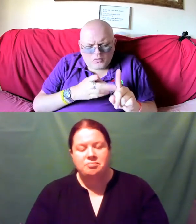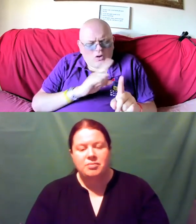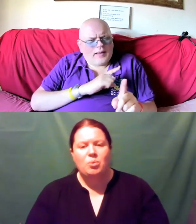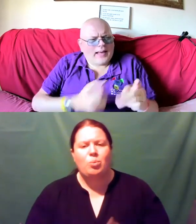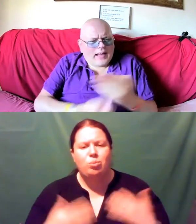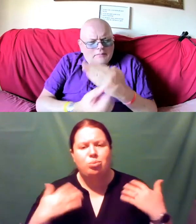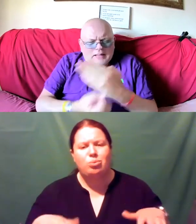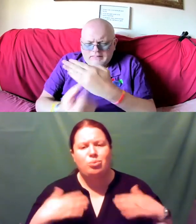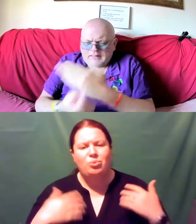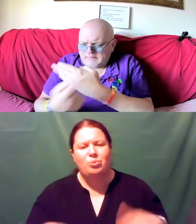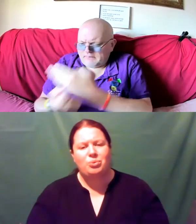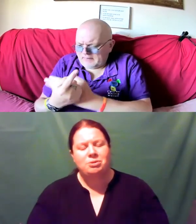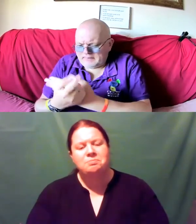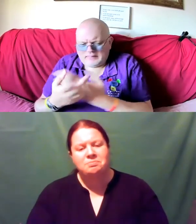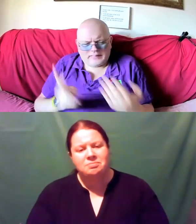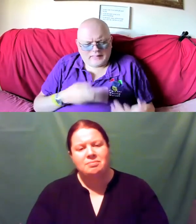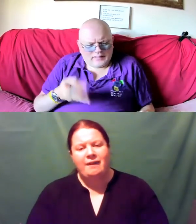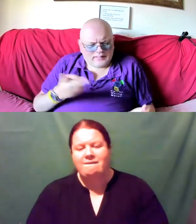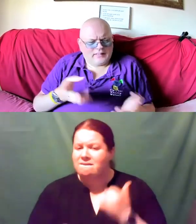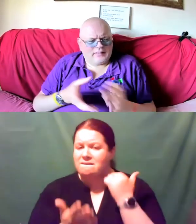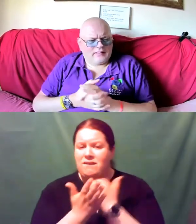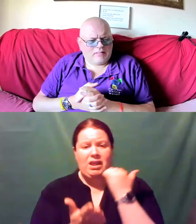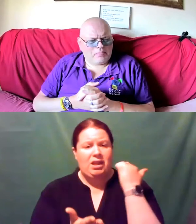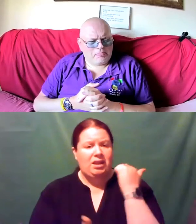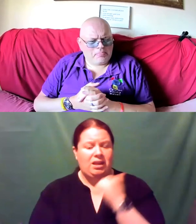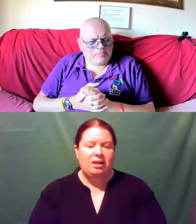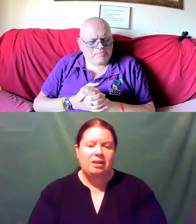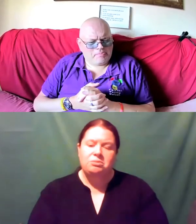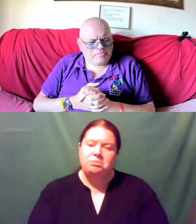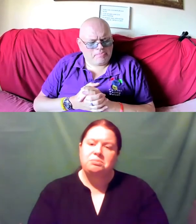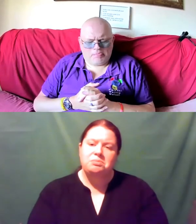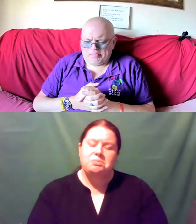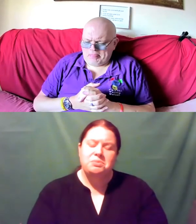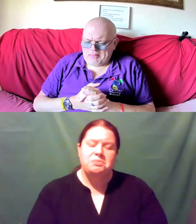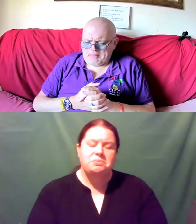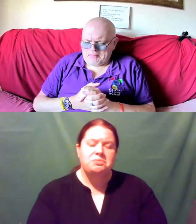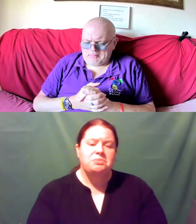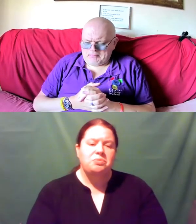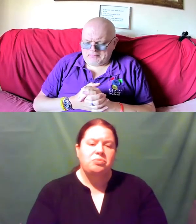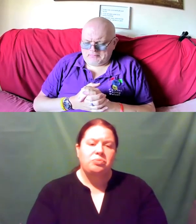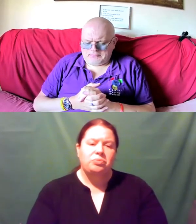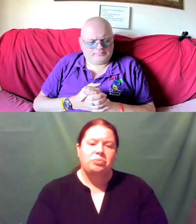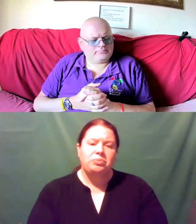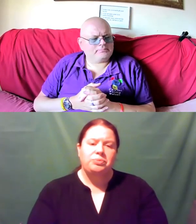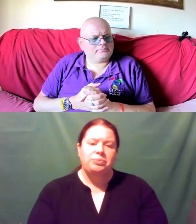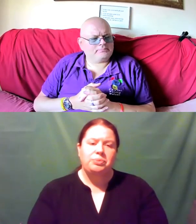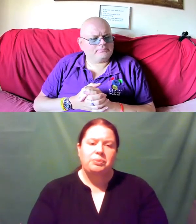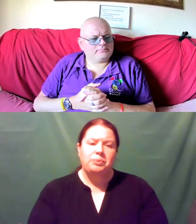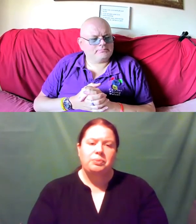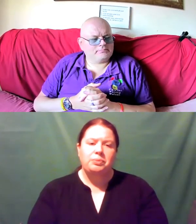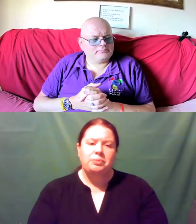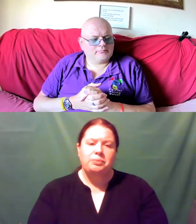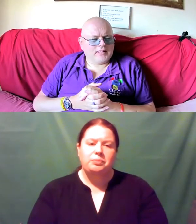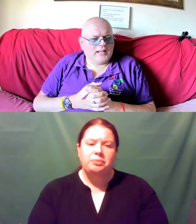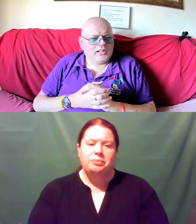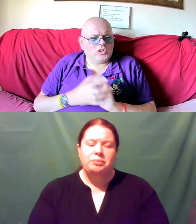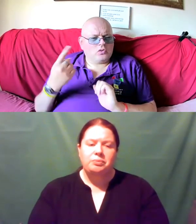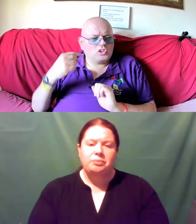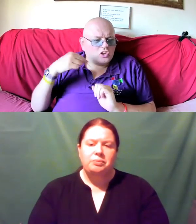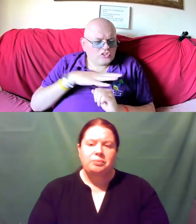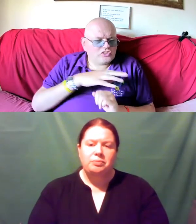Yeah. Fantastic. You know, I mean, from, you know, well, I've spoken to more than 100